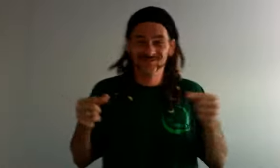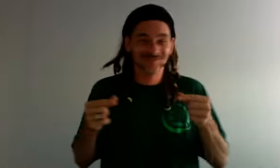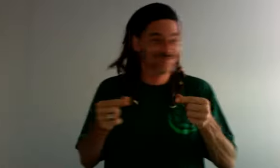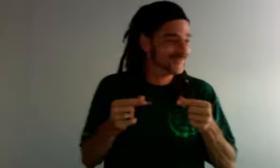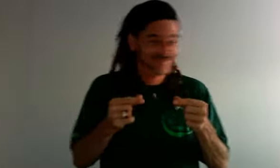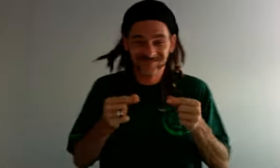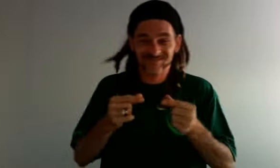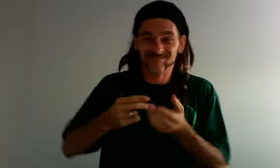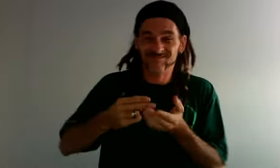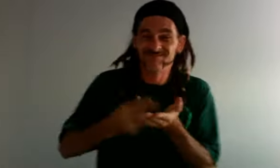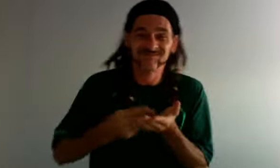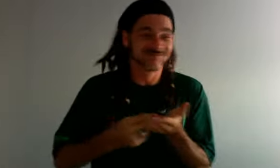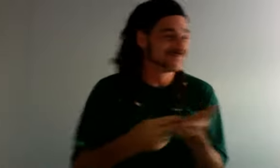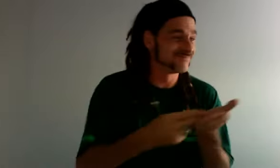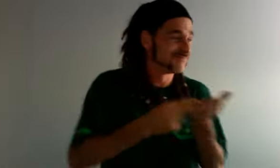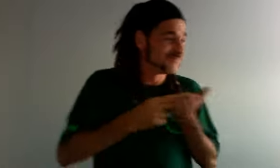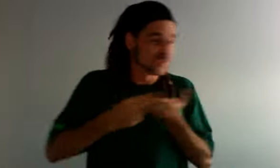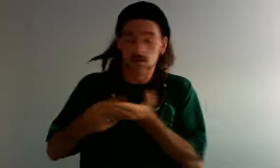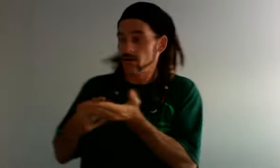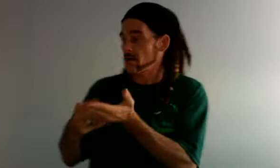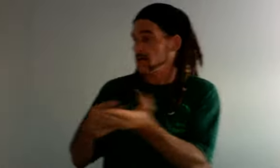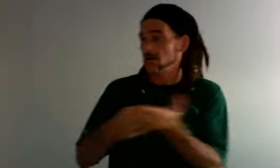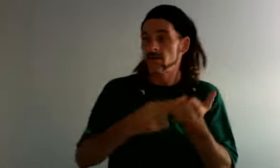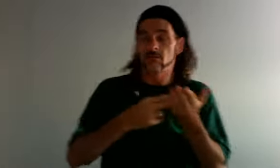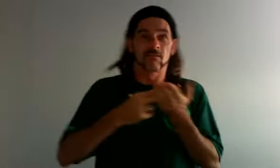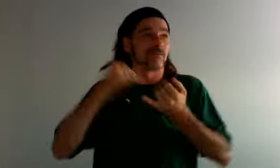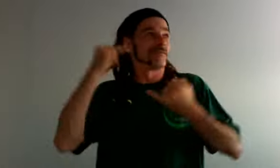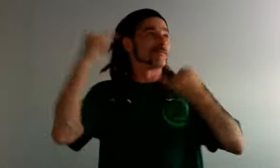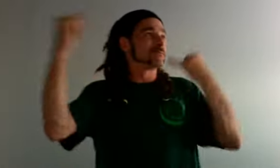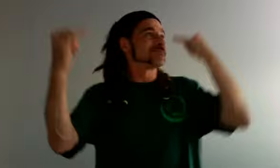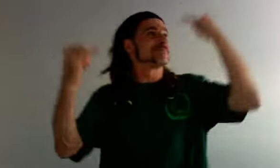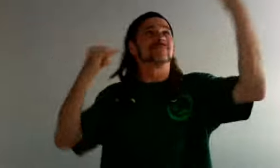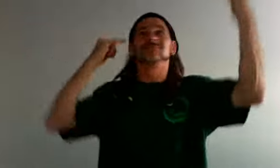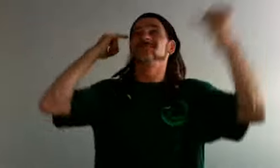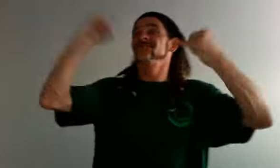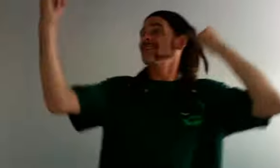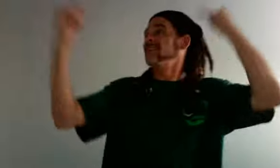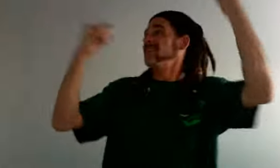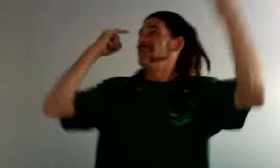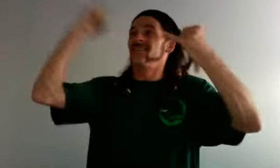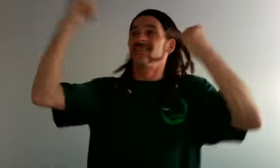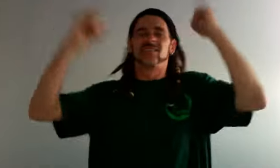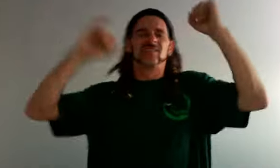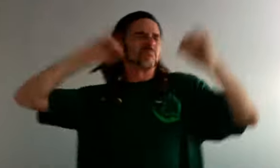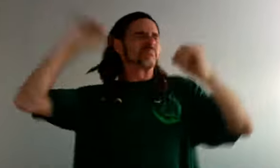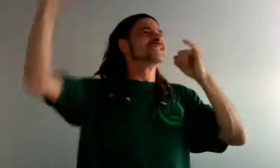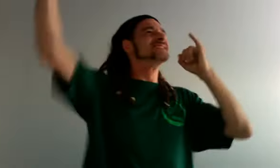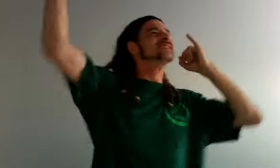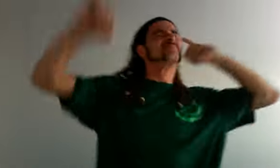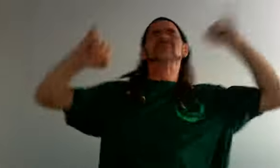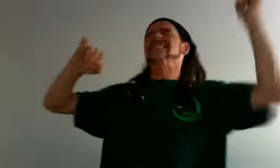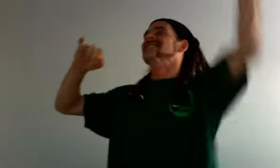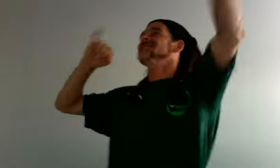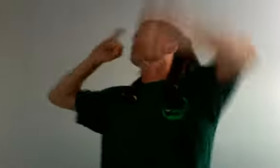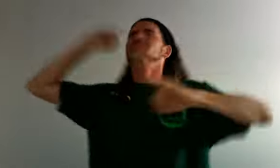You're basically deemed a snitch, so that's why my custody is what it is. If I'm ever putting general population on this case,